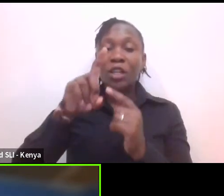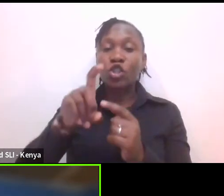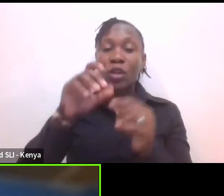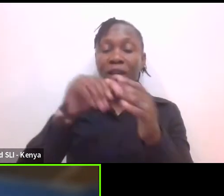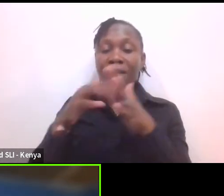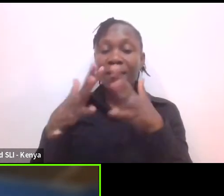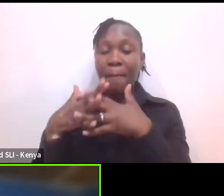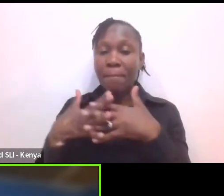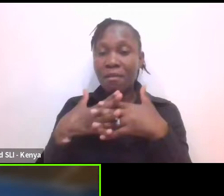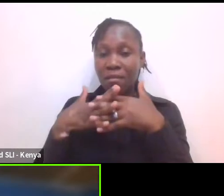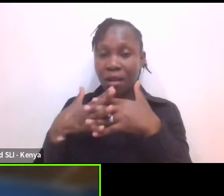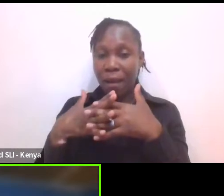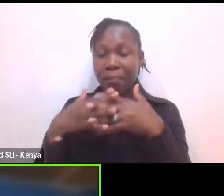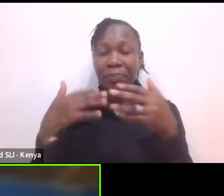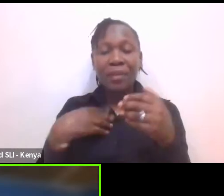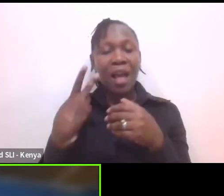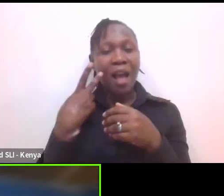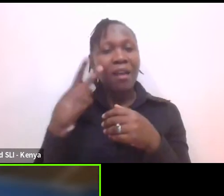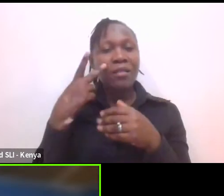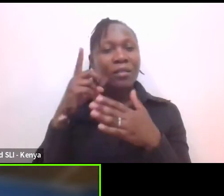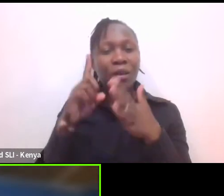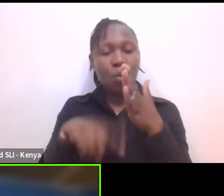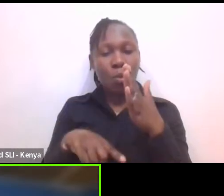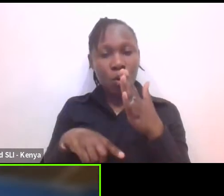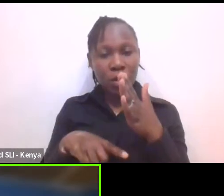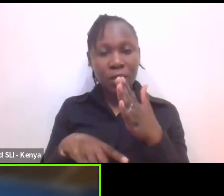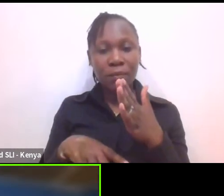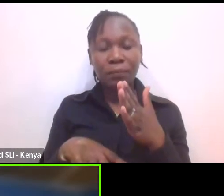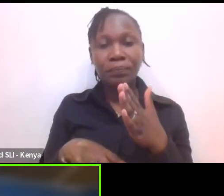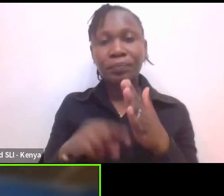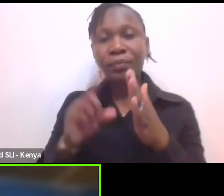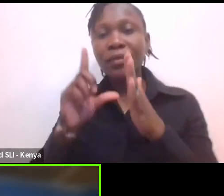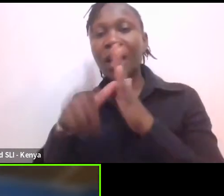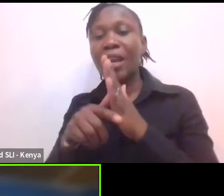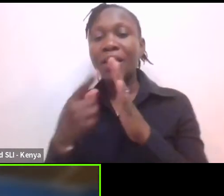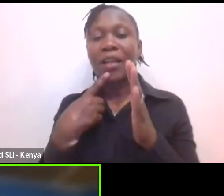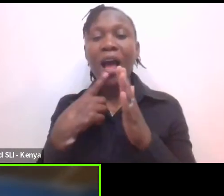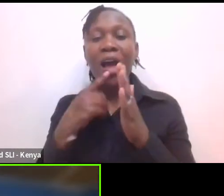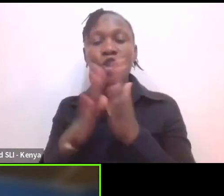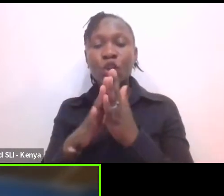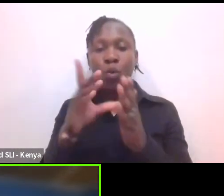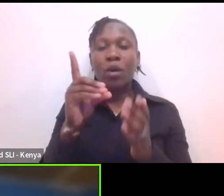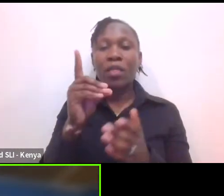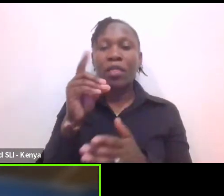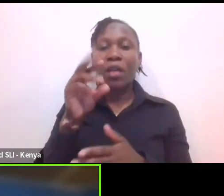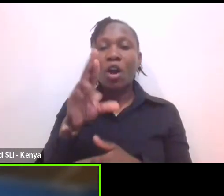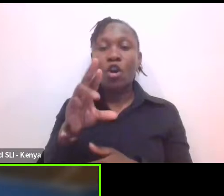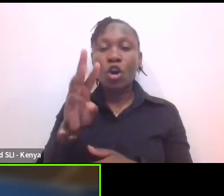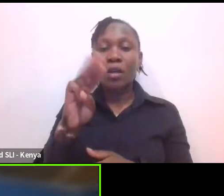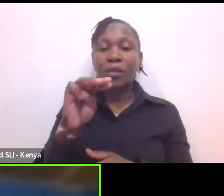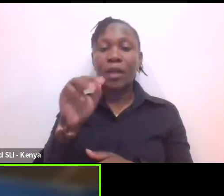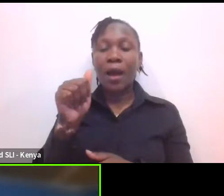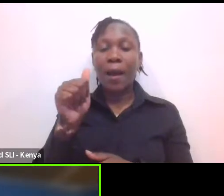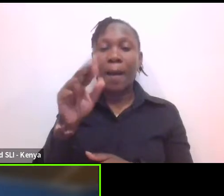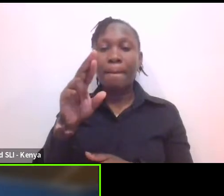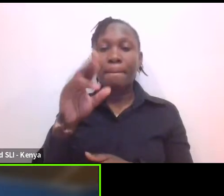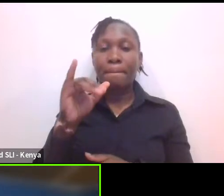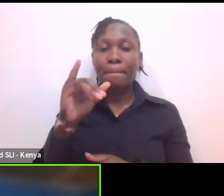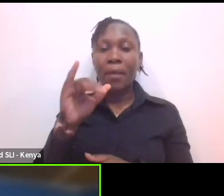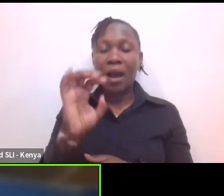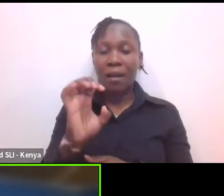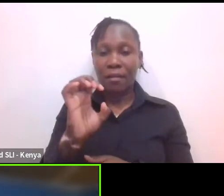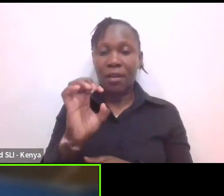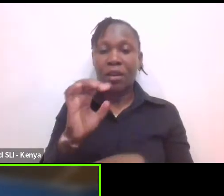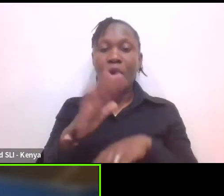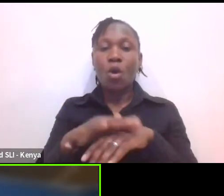there's especially, I'll be speaking later with Dr. Myrie about post-secondary preparation and what things look